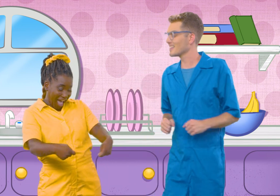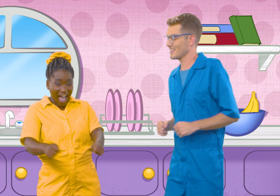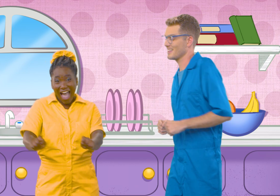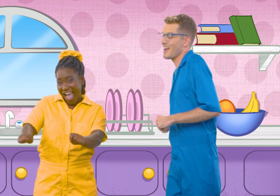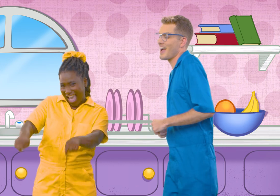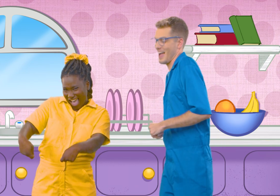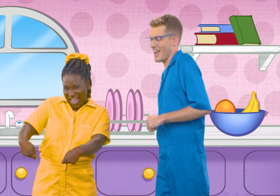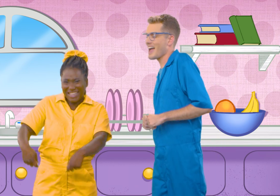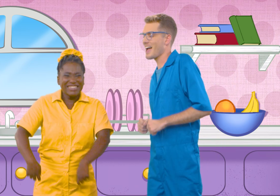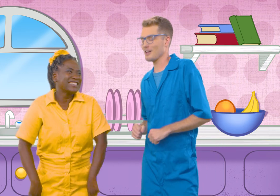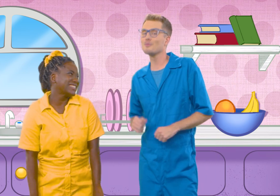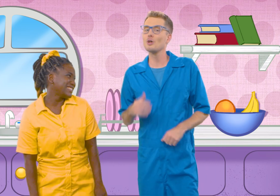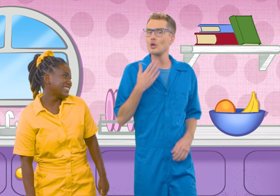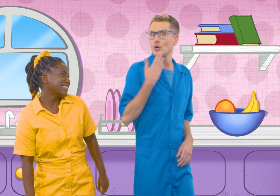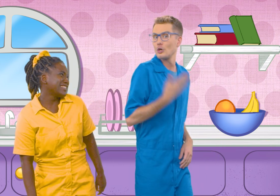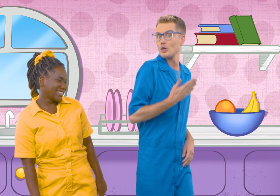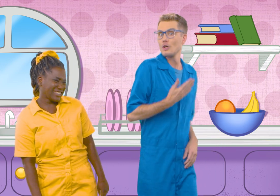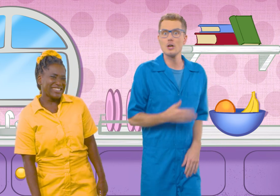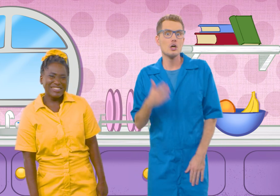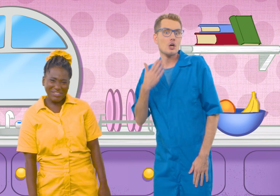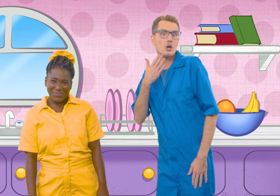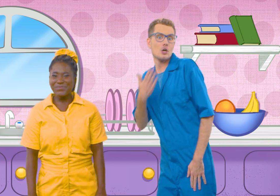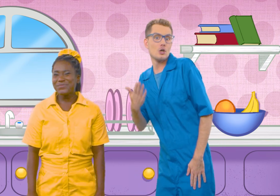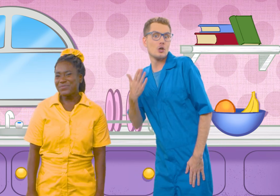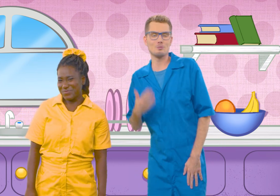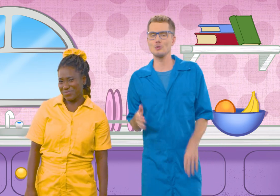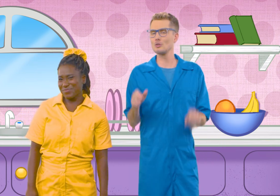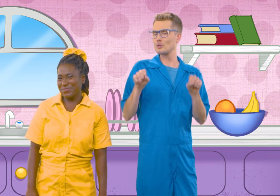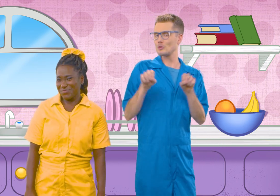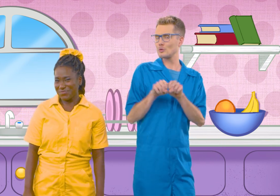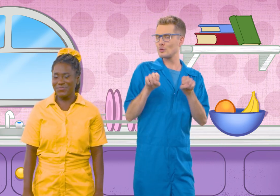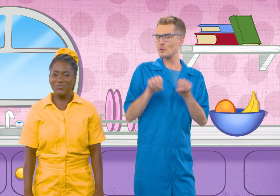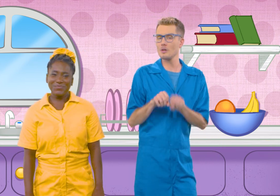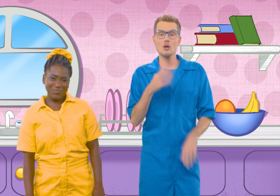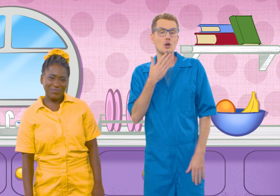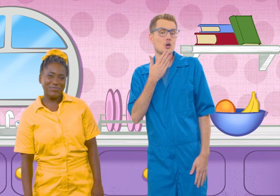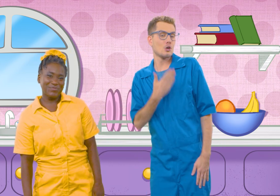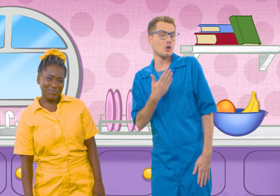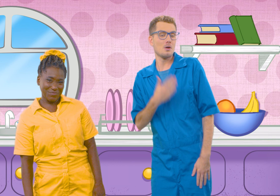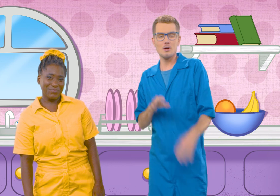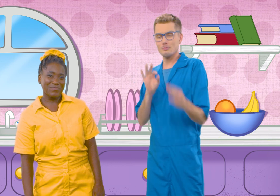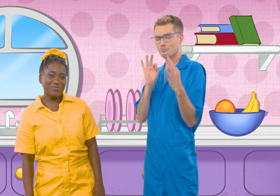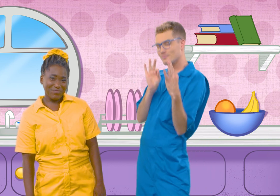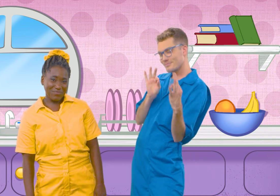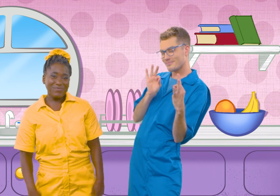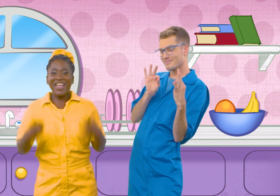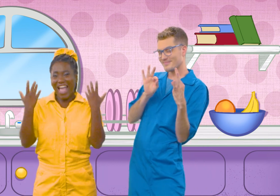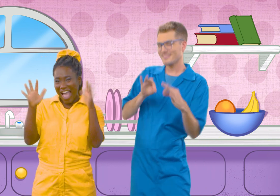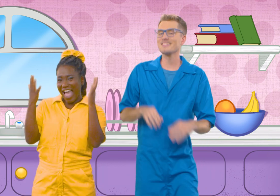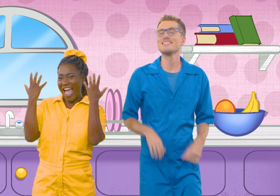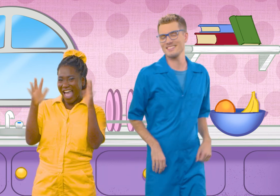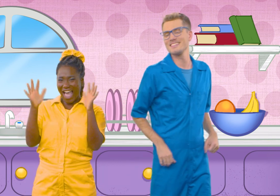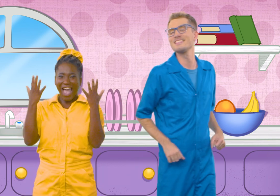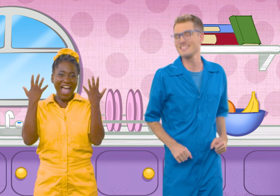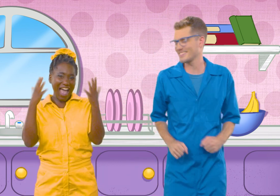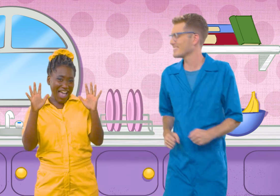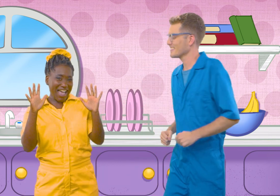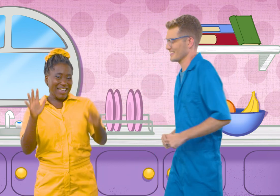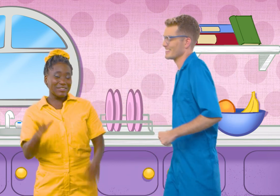my shoes. Good, good, the shoes are good for you. Yay, yay,